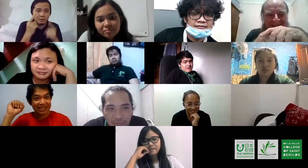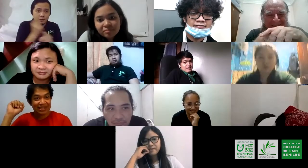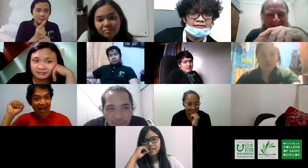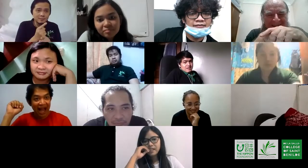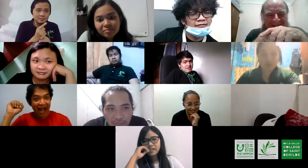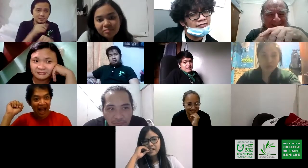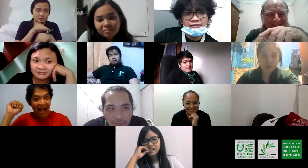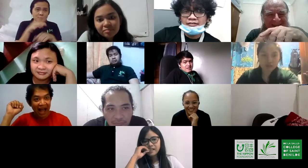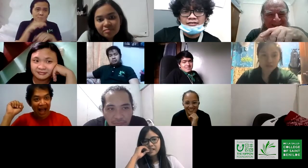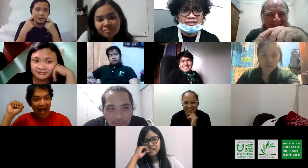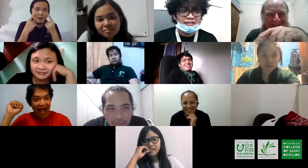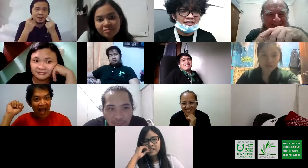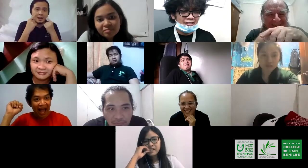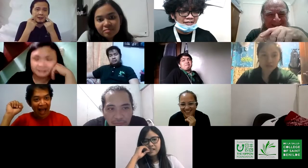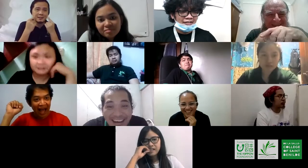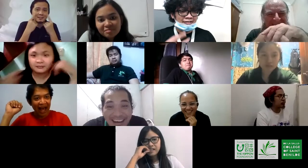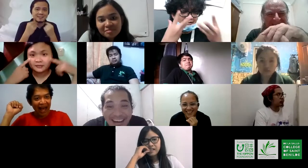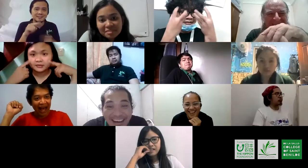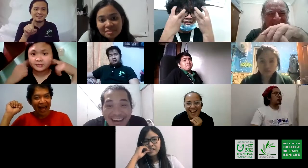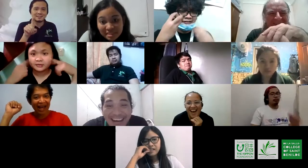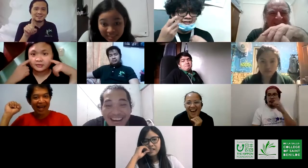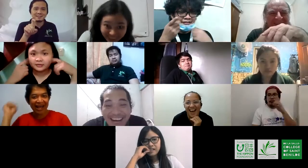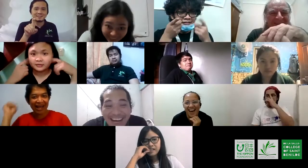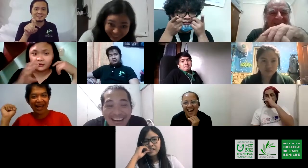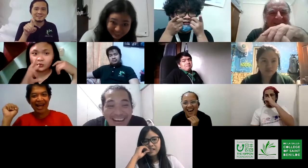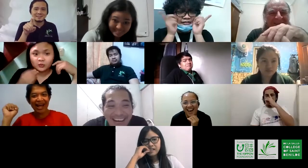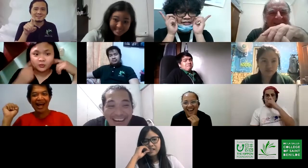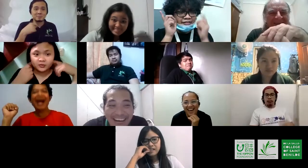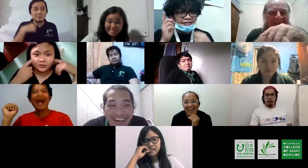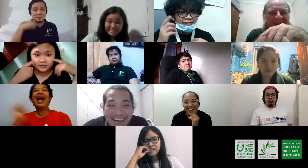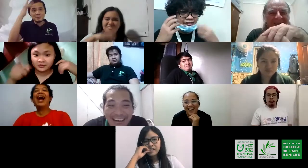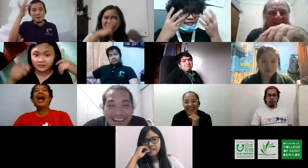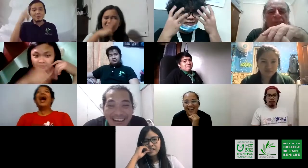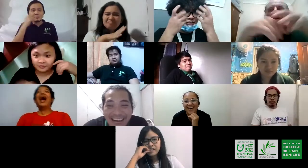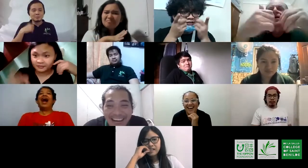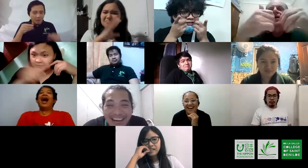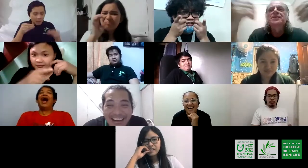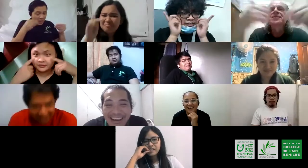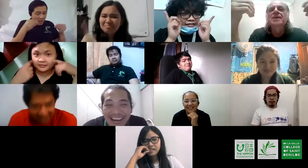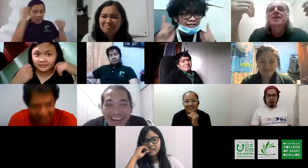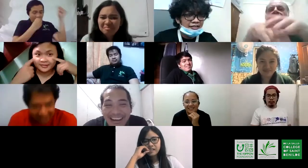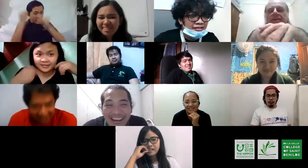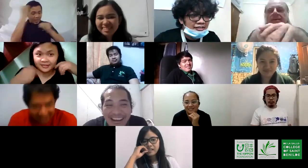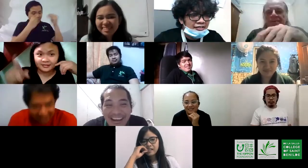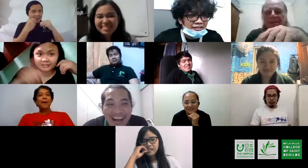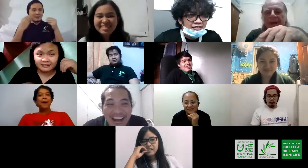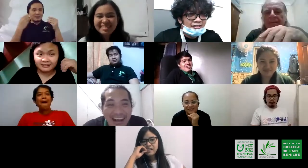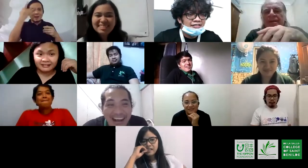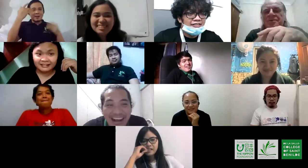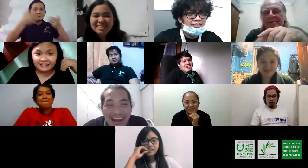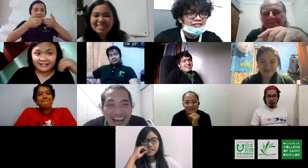will not try not just to memorize it, but So Jasmine wanted me to be smart and make people cry,